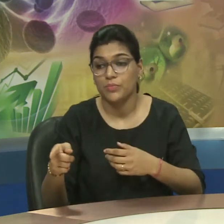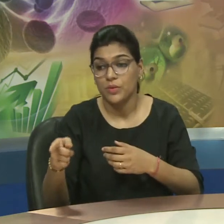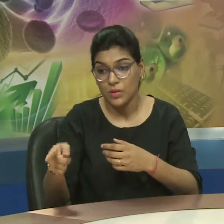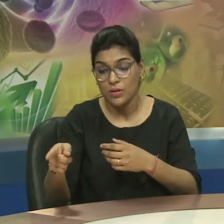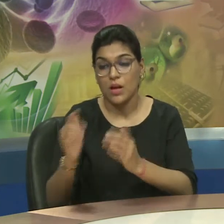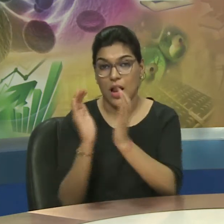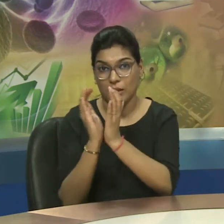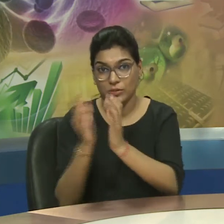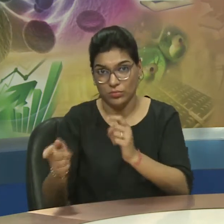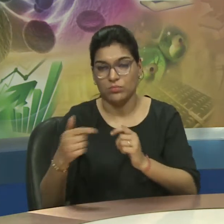a